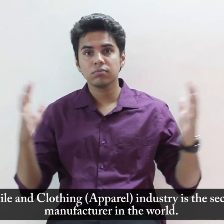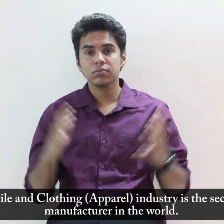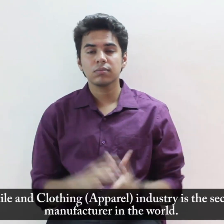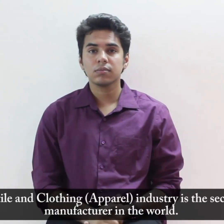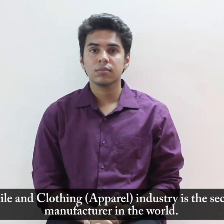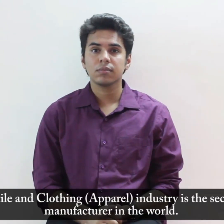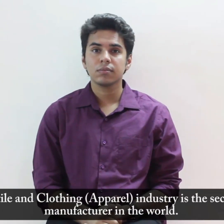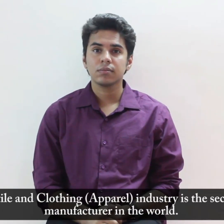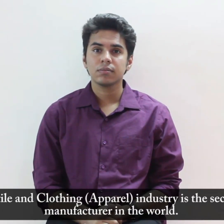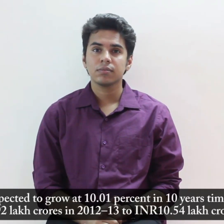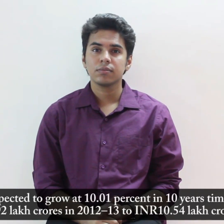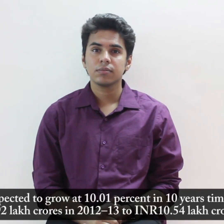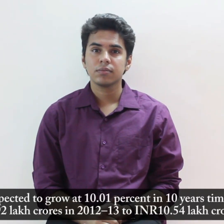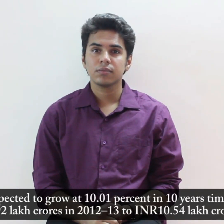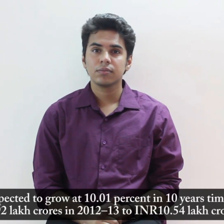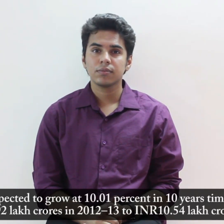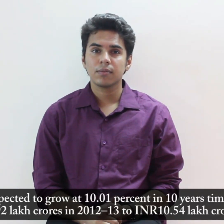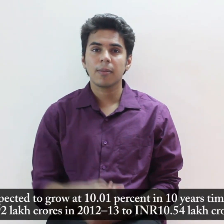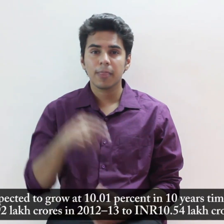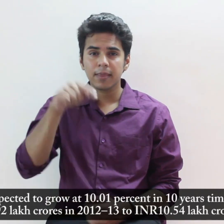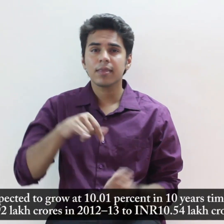This sector is expected to grow at